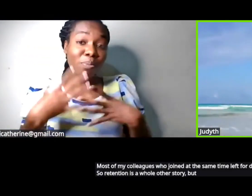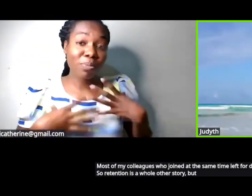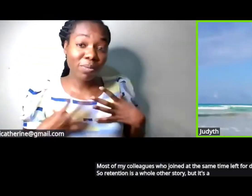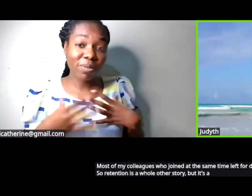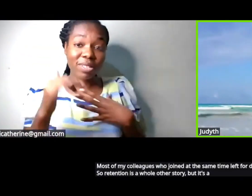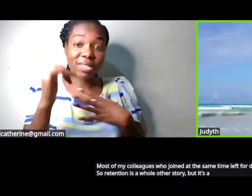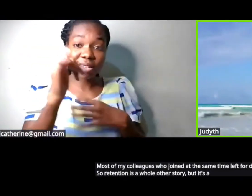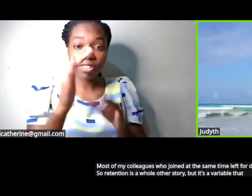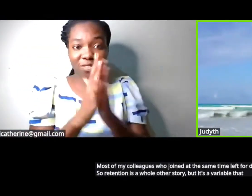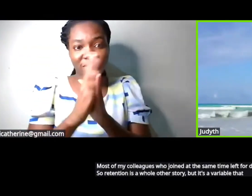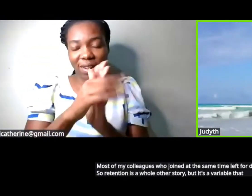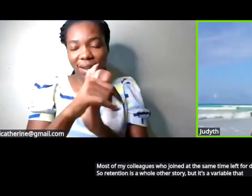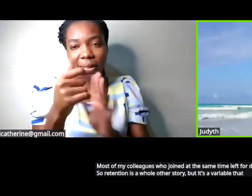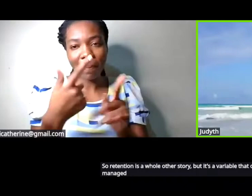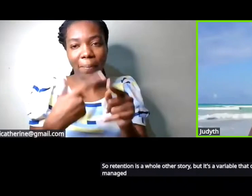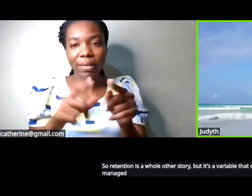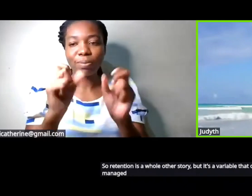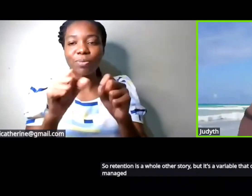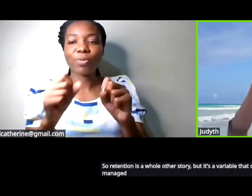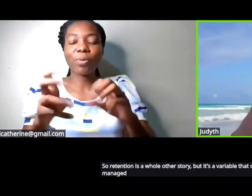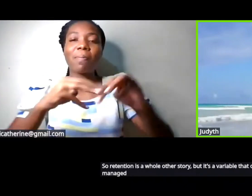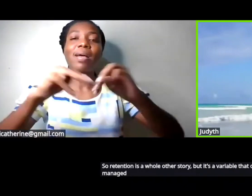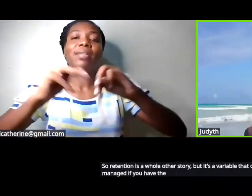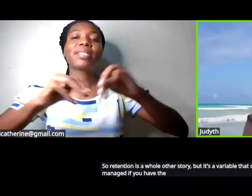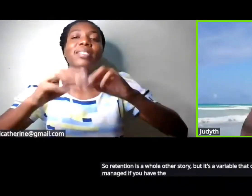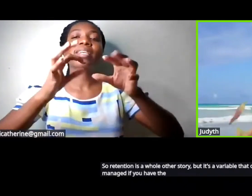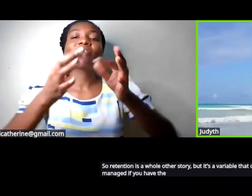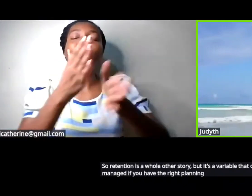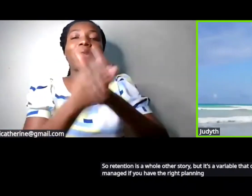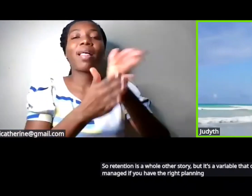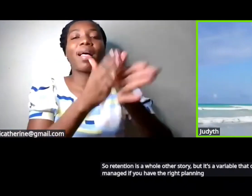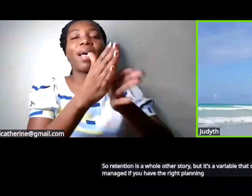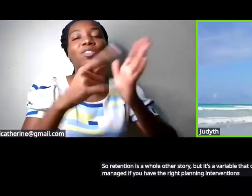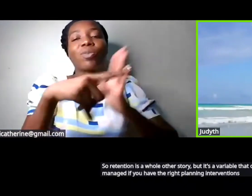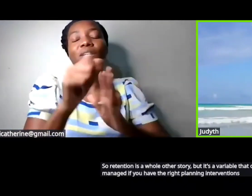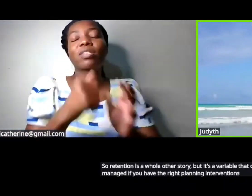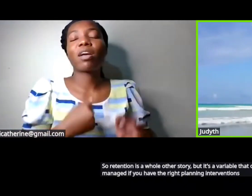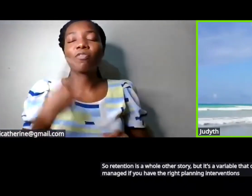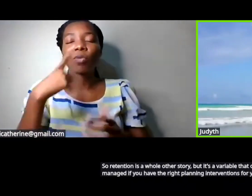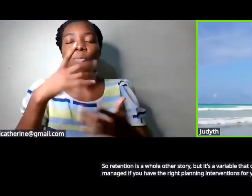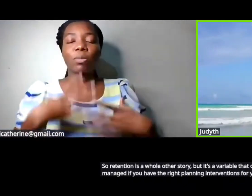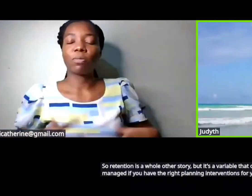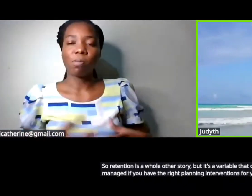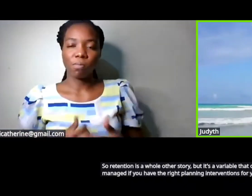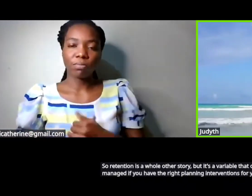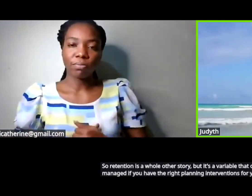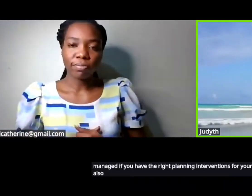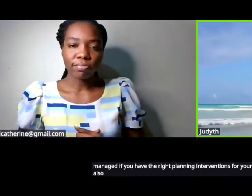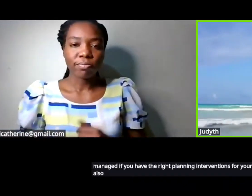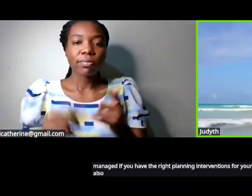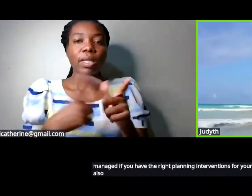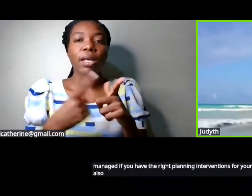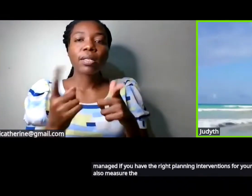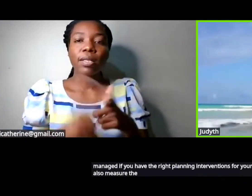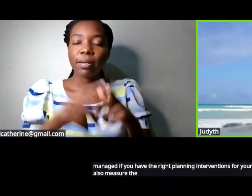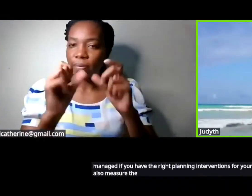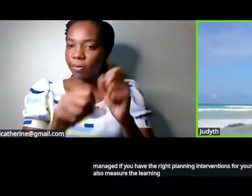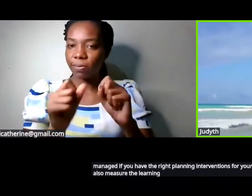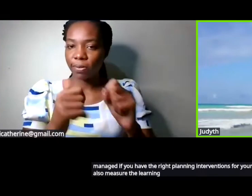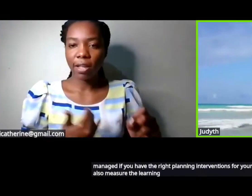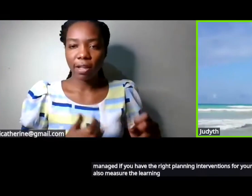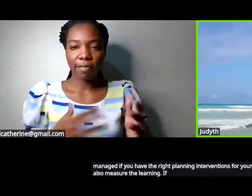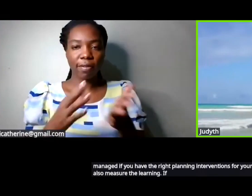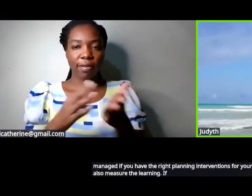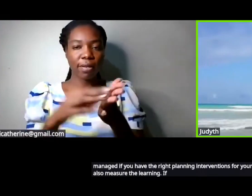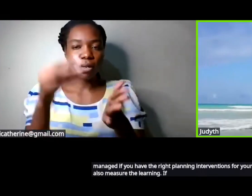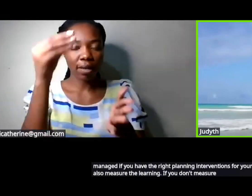can actually be managed if you have the right learning interventions for your people. And then also measure the learning. If you don't measure